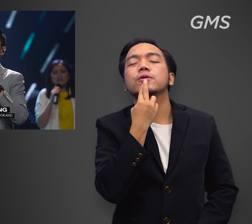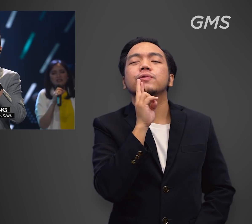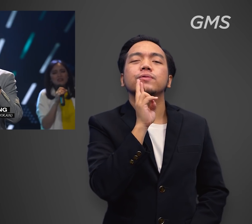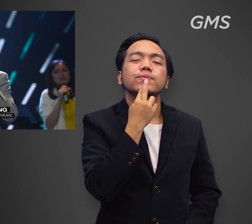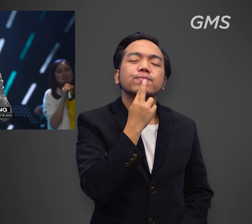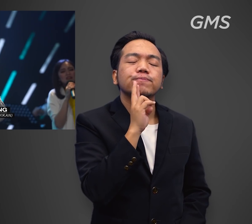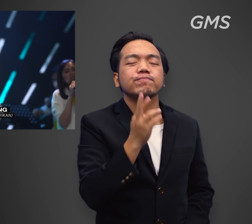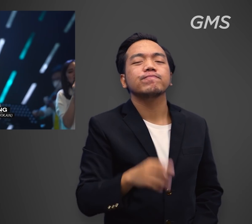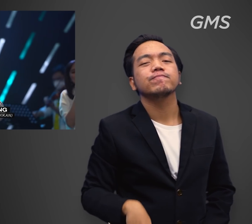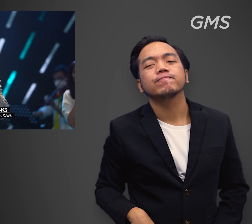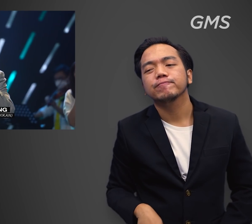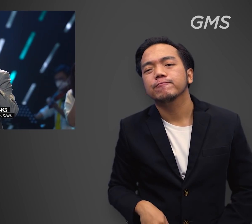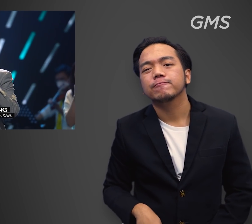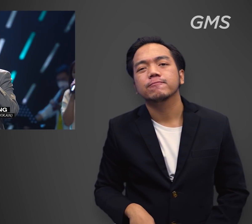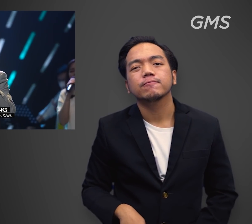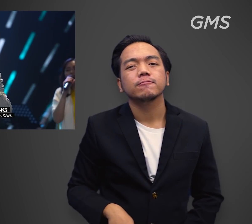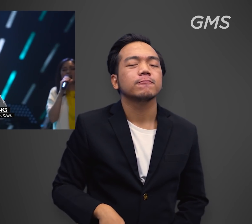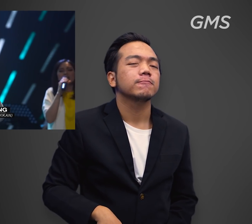will sing.